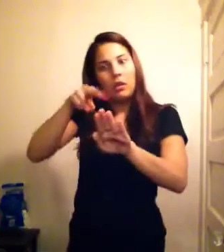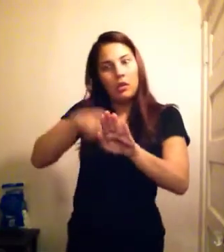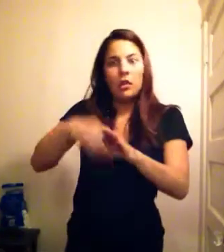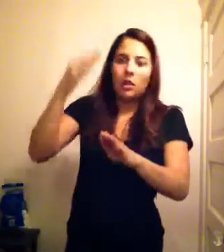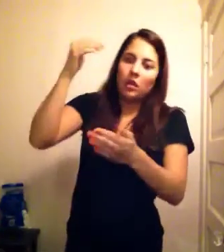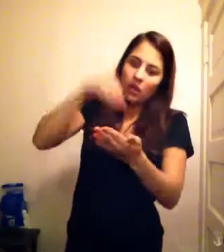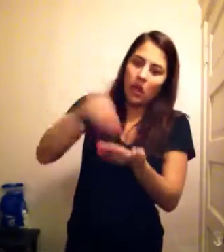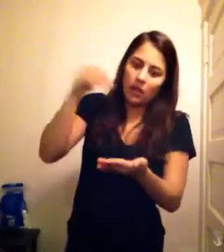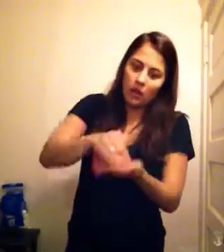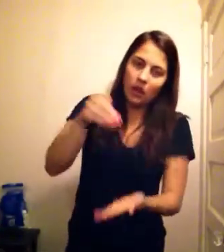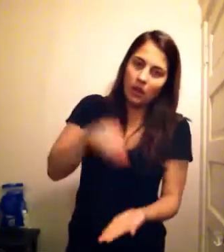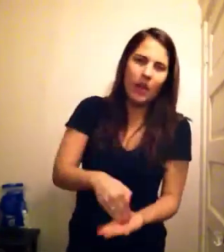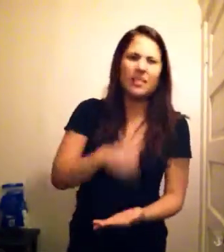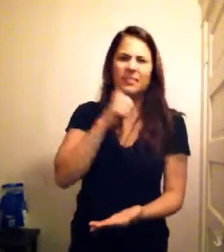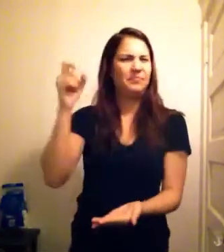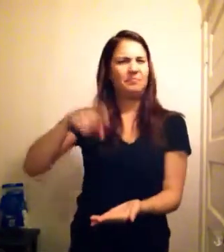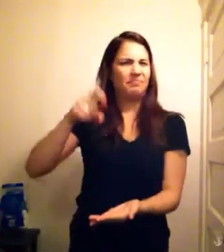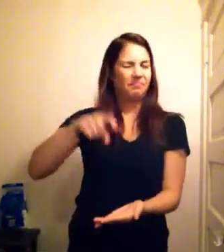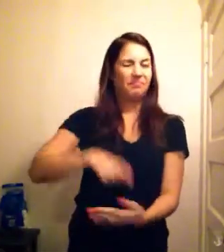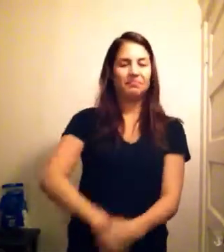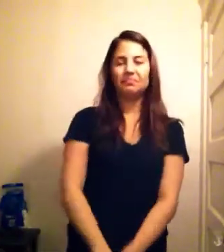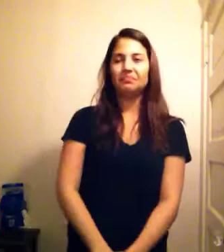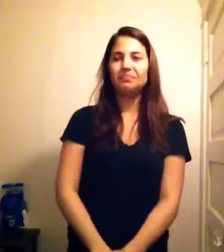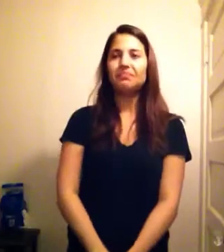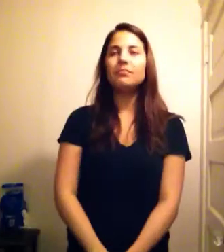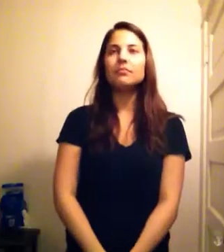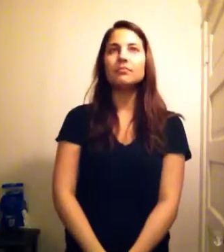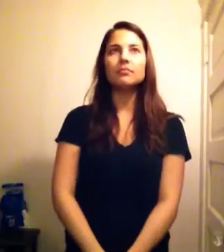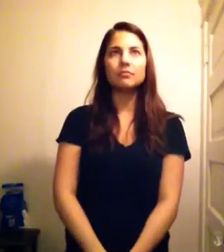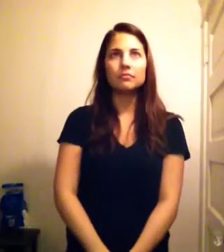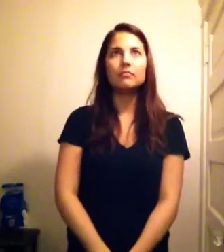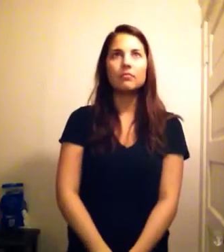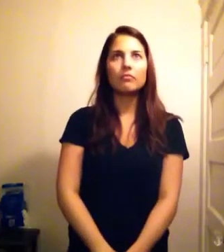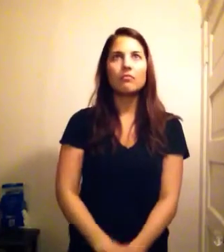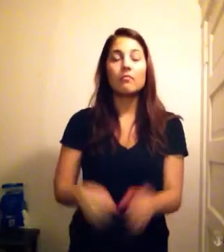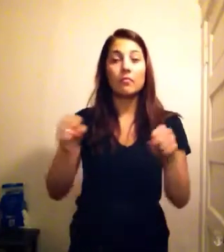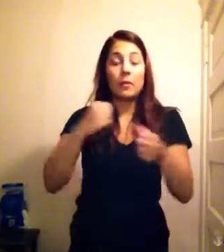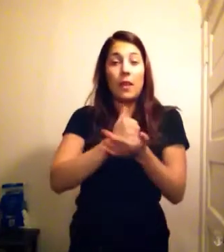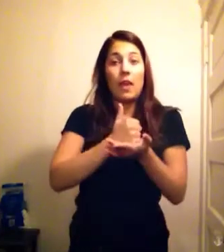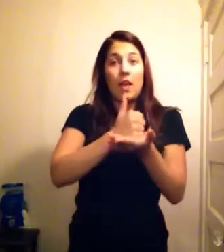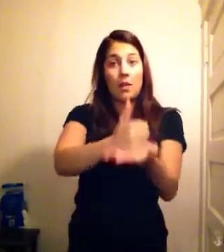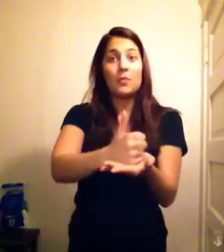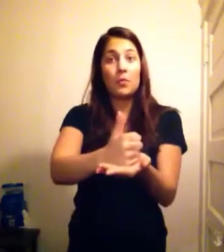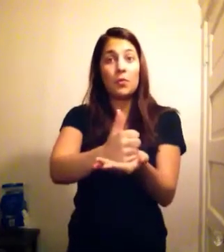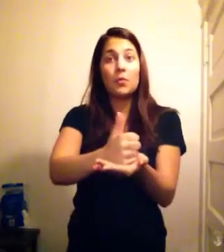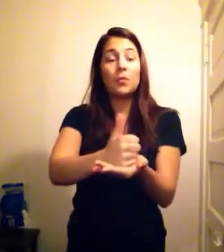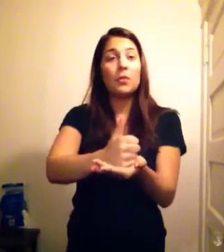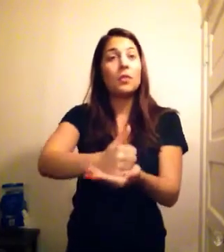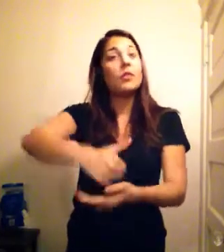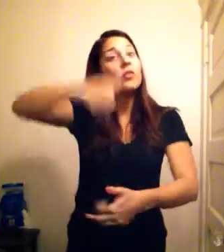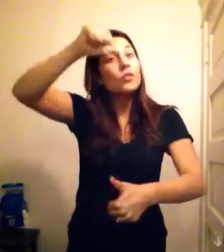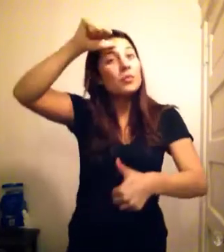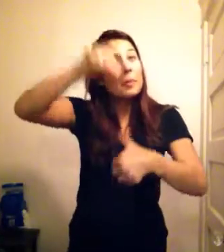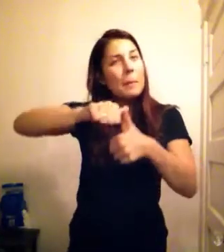place the author's work not only in short-term but long-term memory by more quickly linking it to other information you're familiar